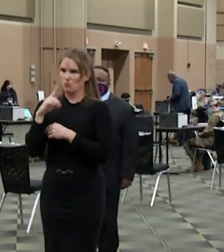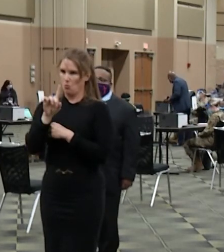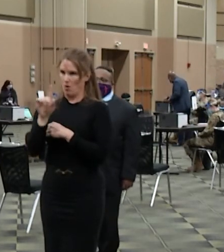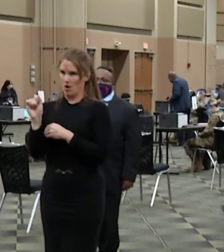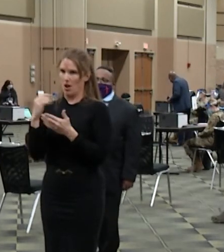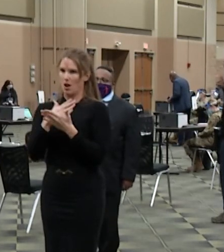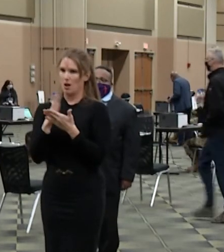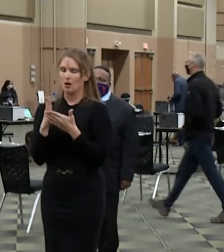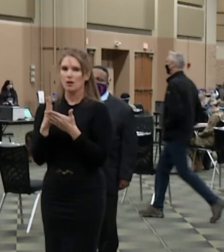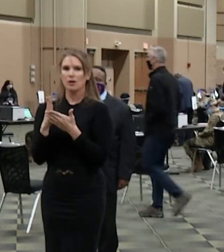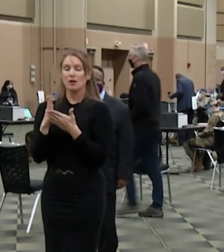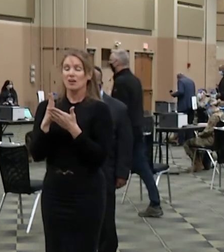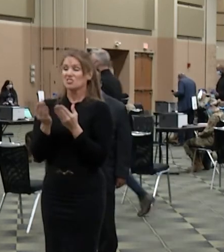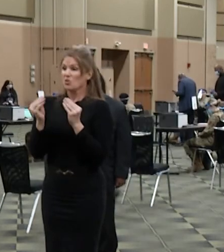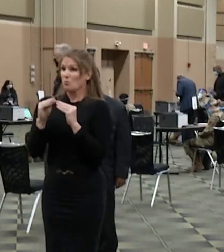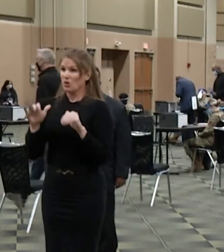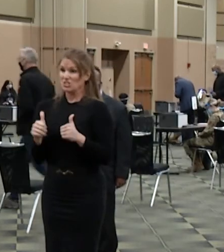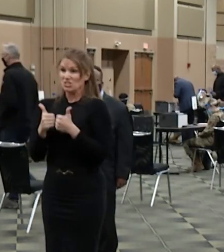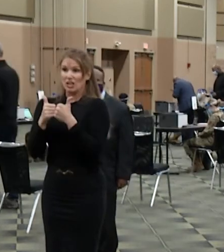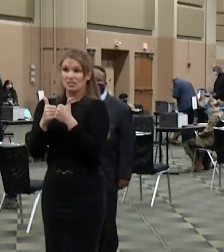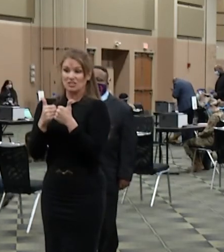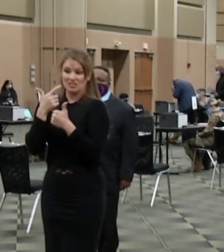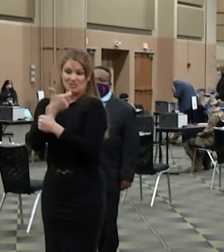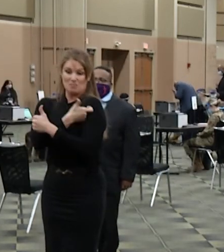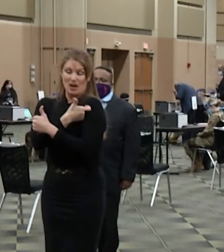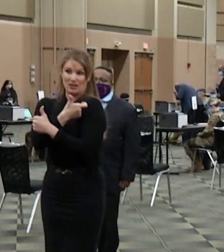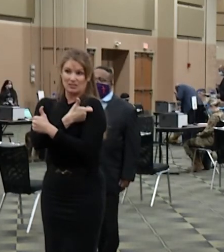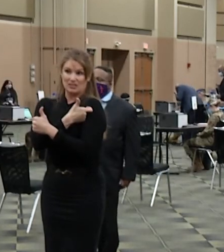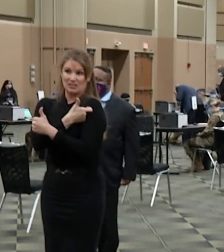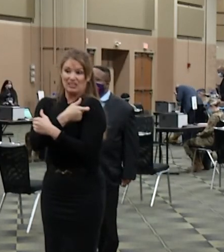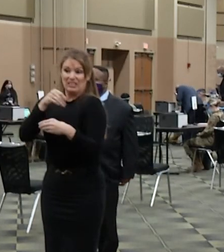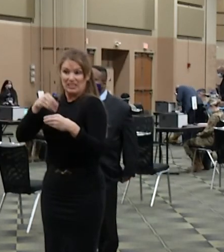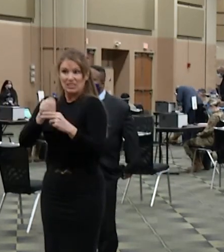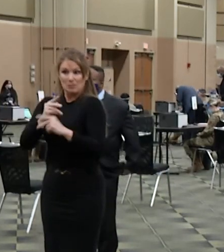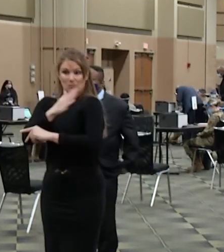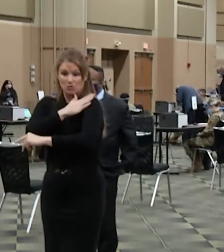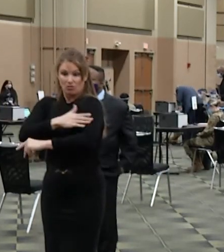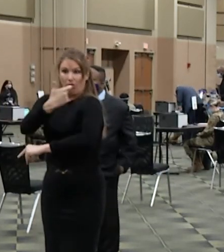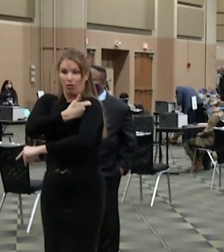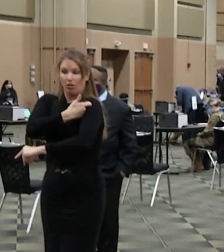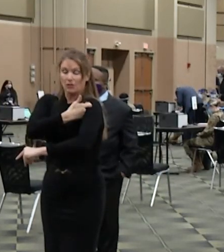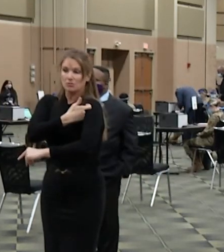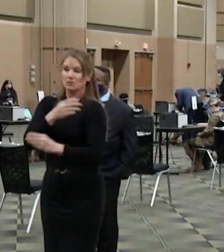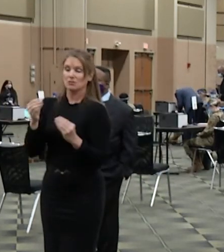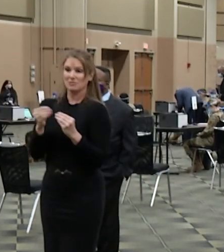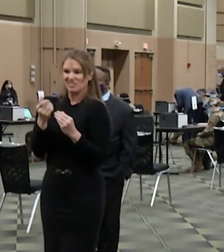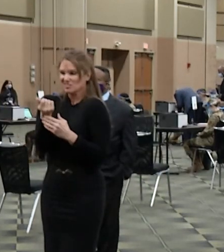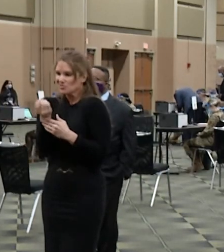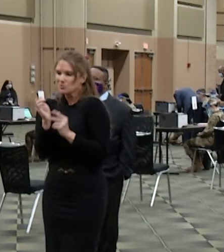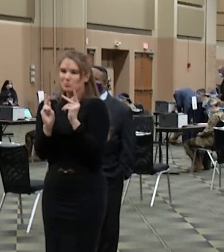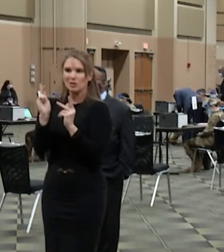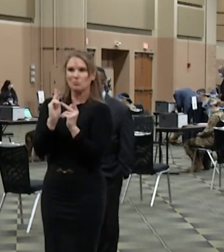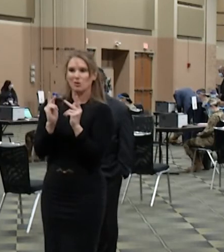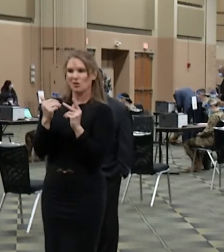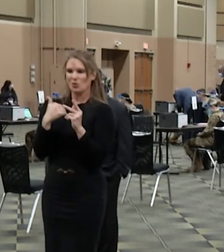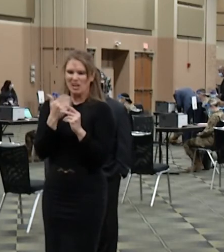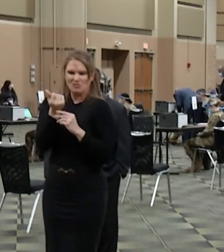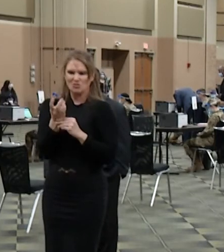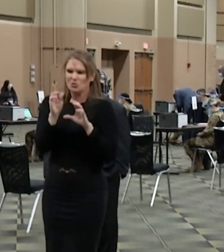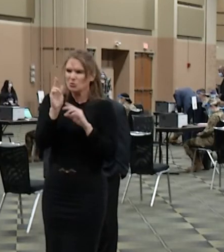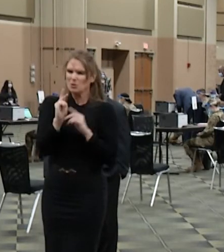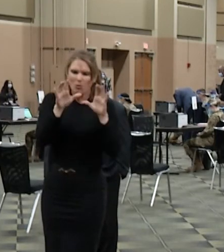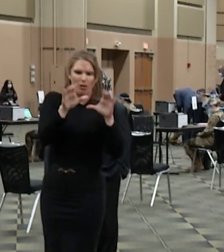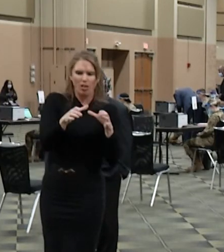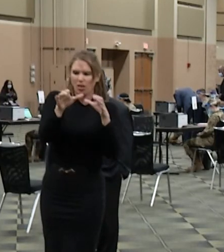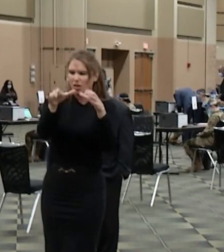that made it more challenging actually to get the vaccine doses into people's arms. because just you've got, pockets of people